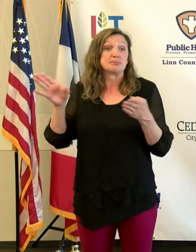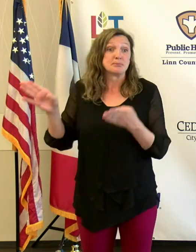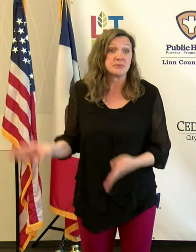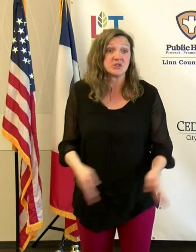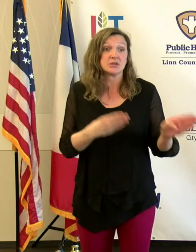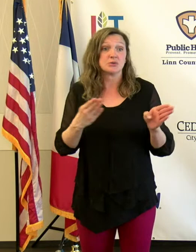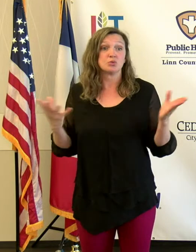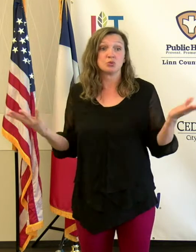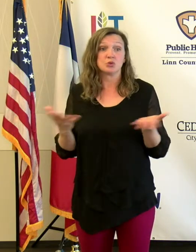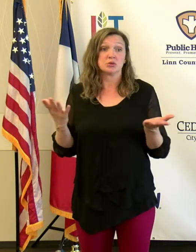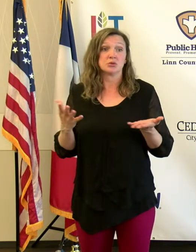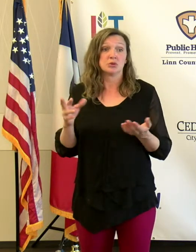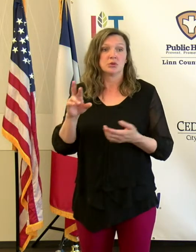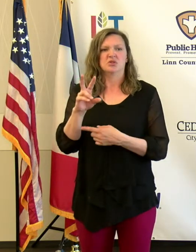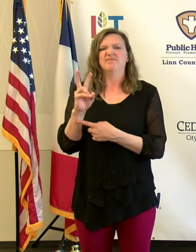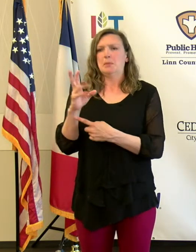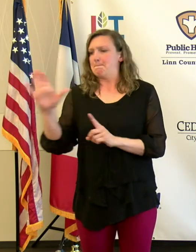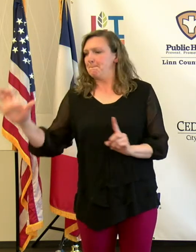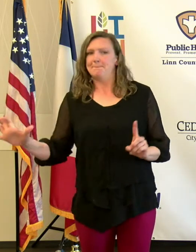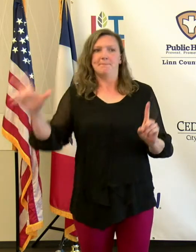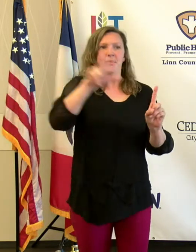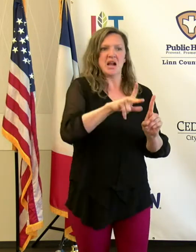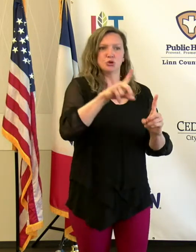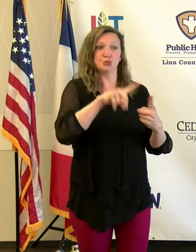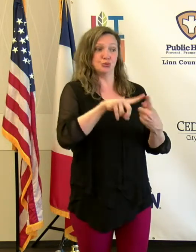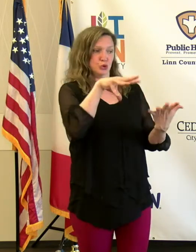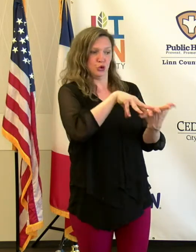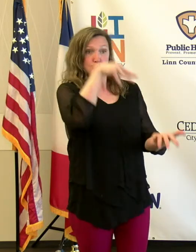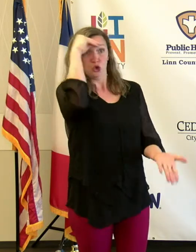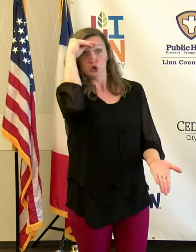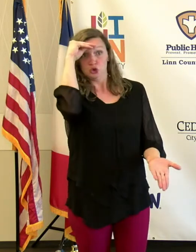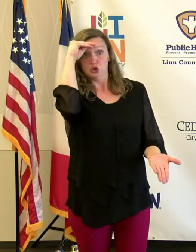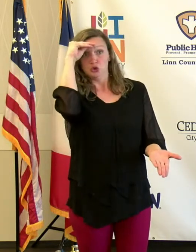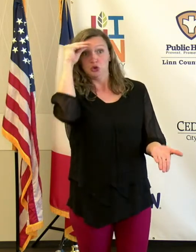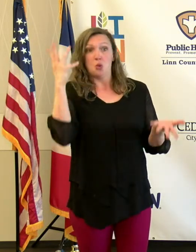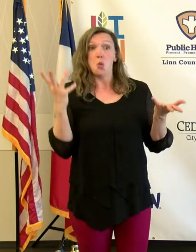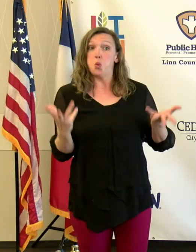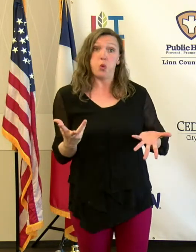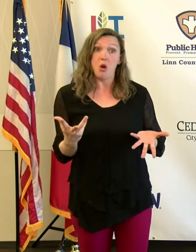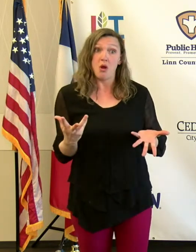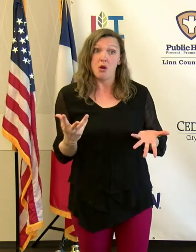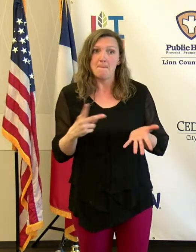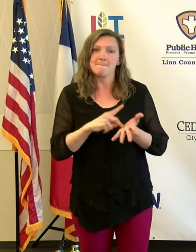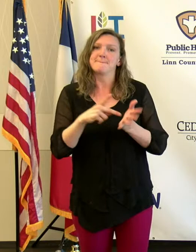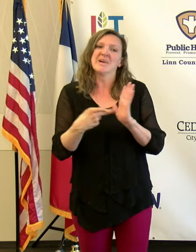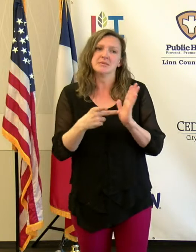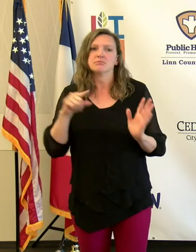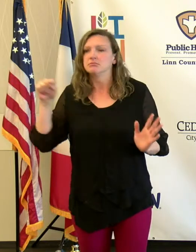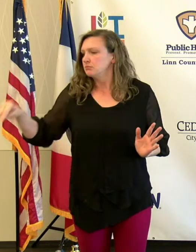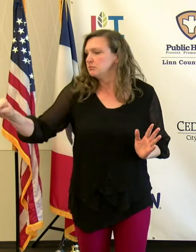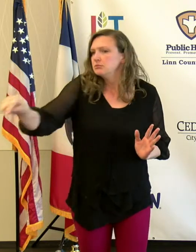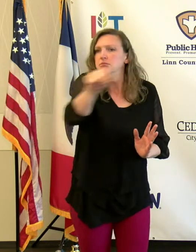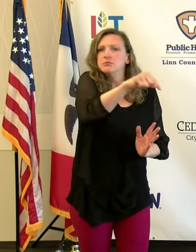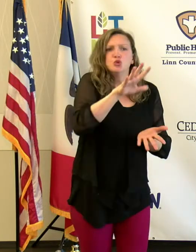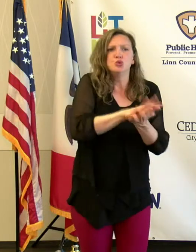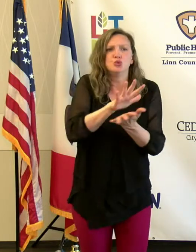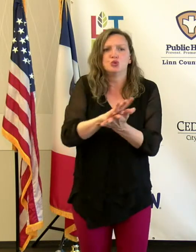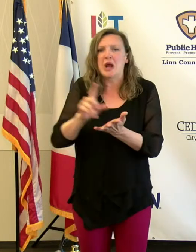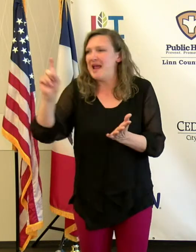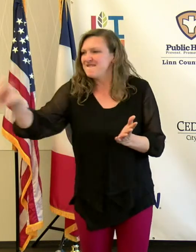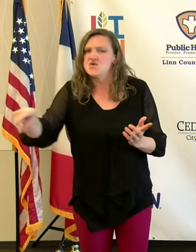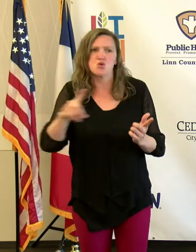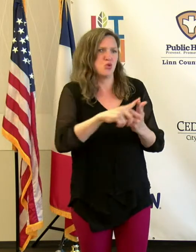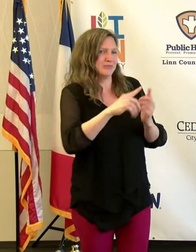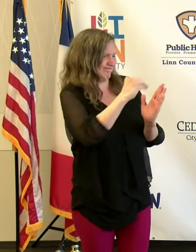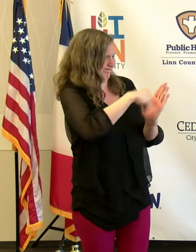by the Department of Education of all districts that will outline how they intend to begin educating students in the